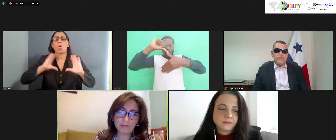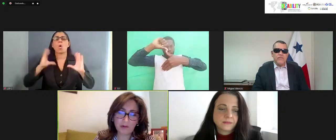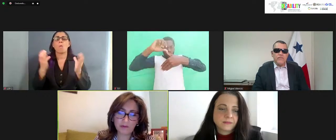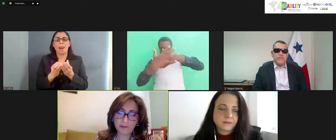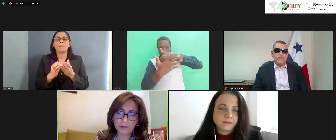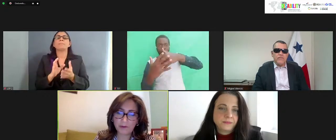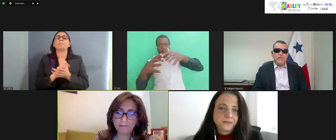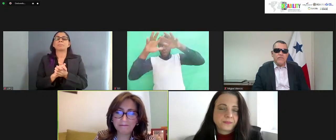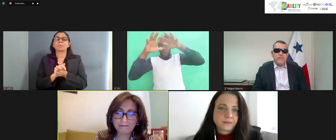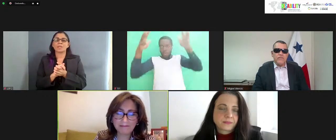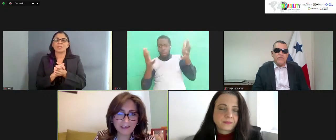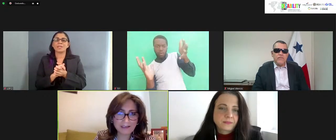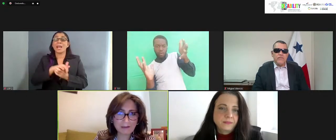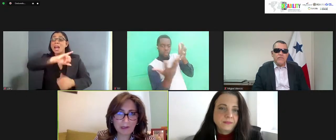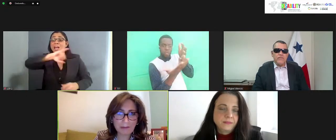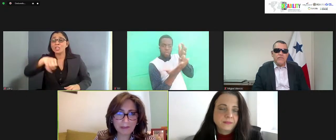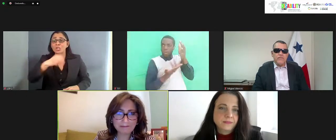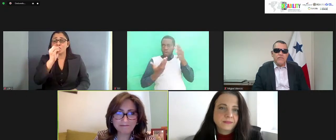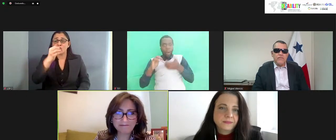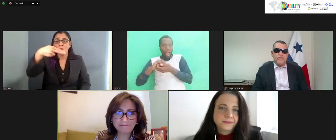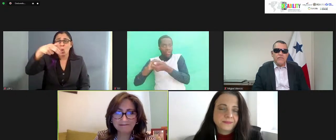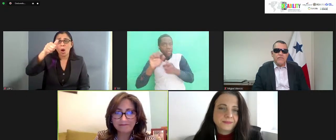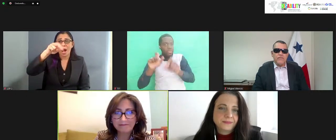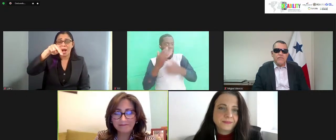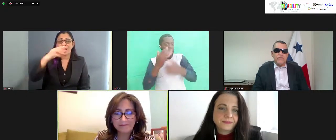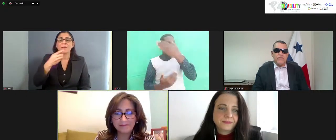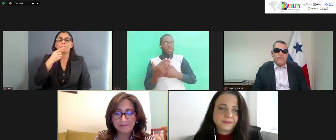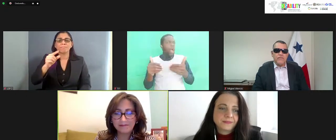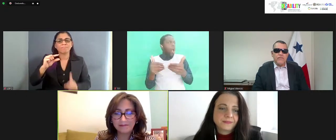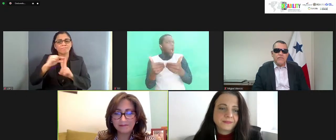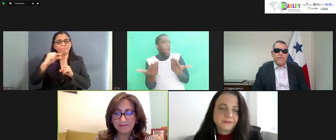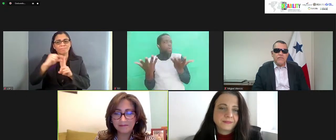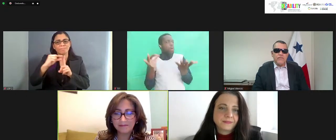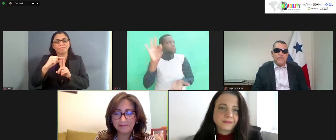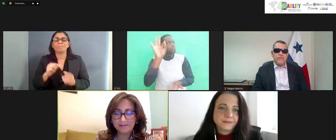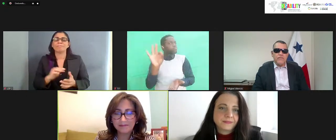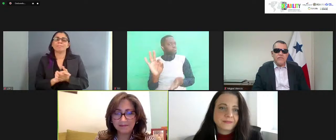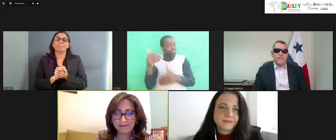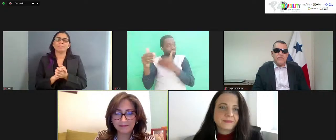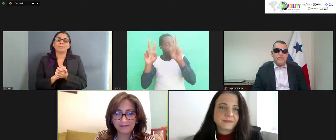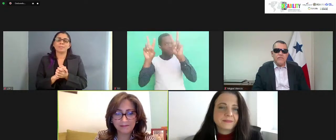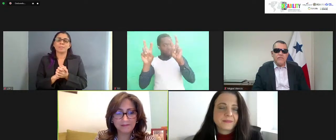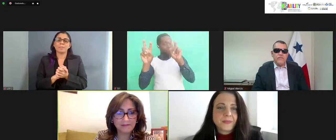persons with disabilities in the global south joanna the floor is yours